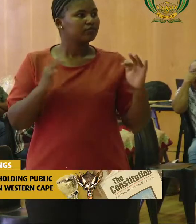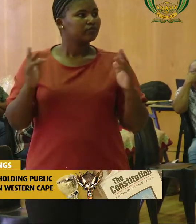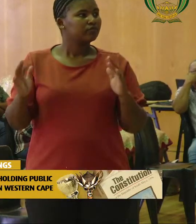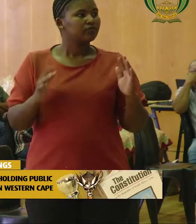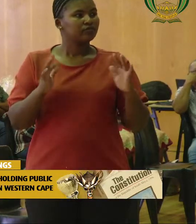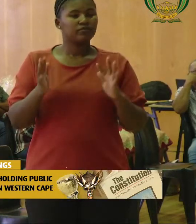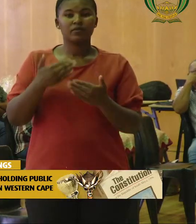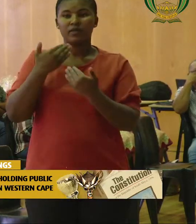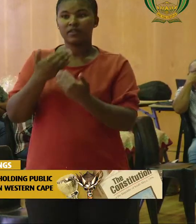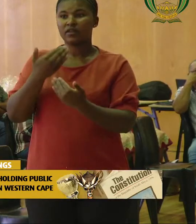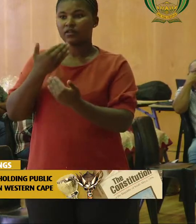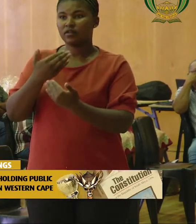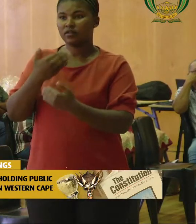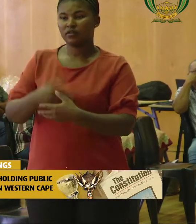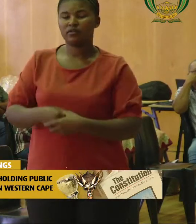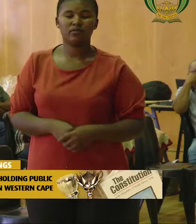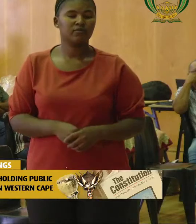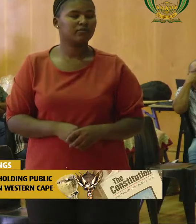Thank you very much.